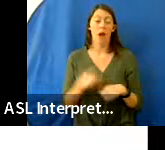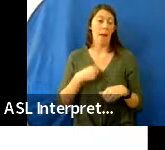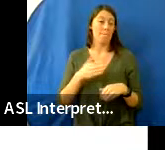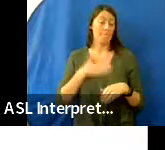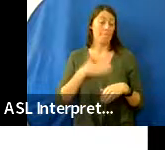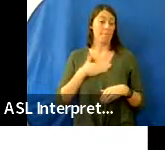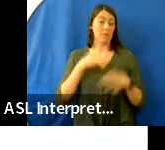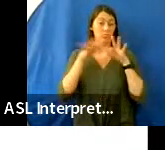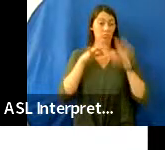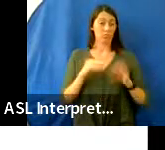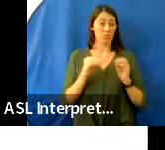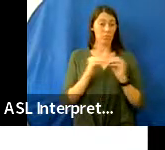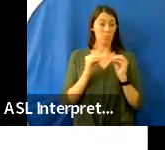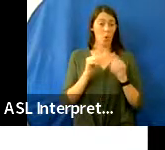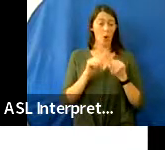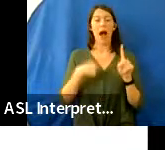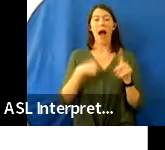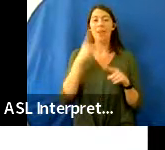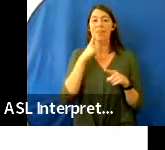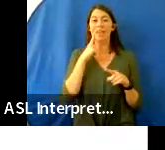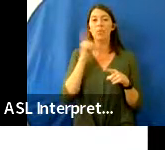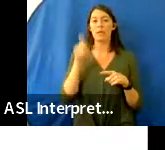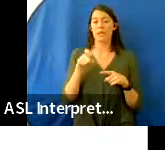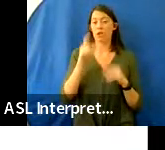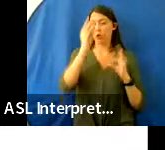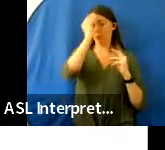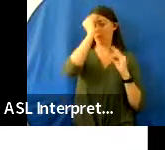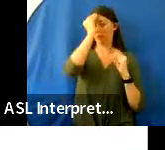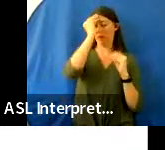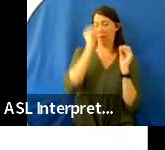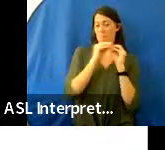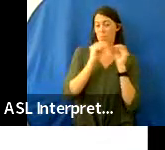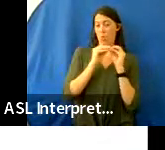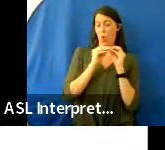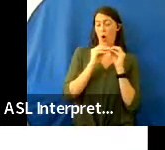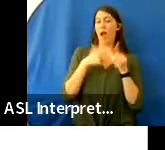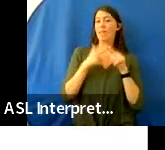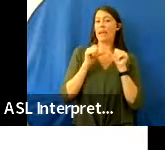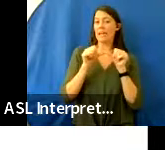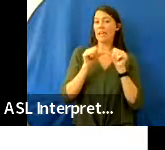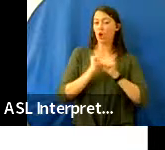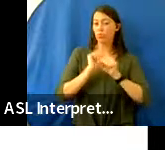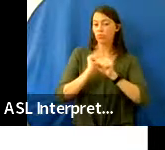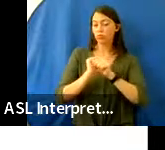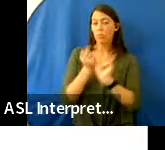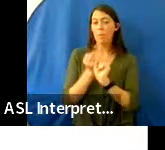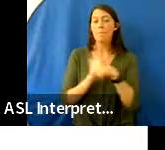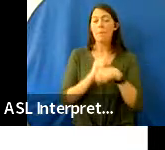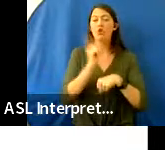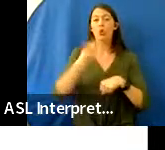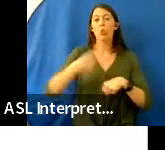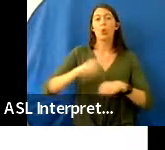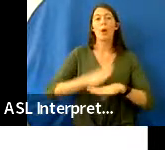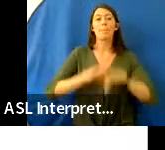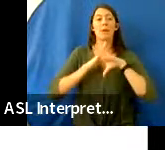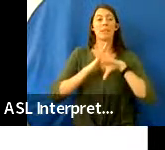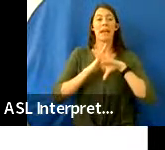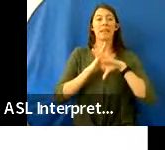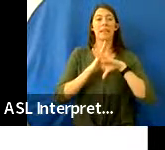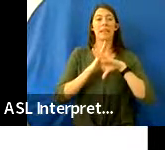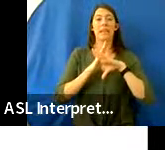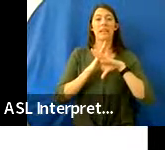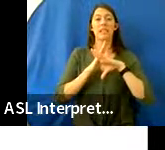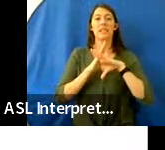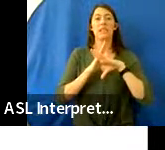for a rethinking. At the same time, we need to keep working to protect those spaces, those congregate settings